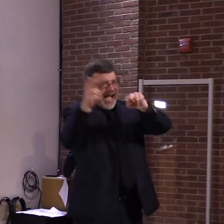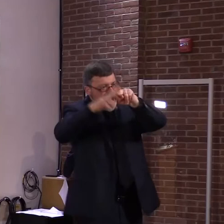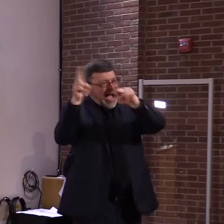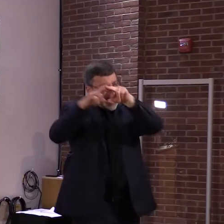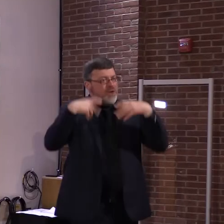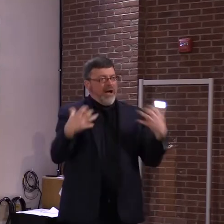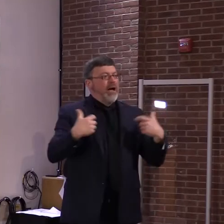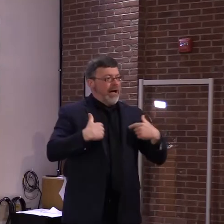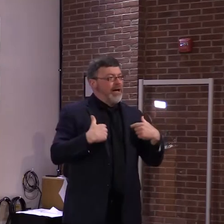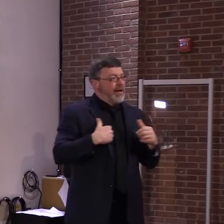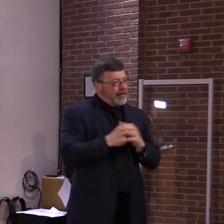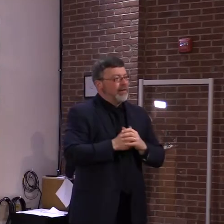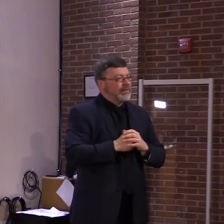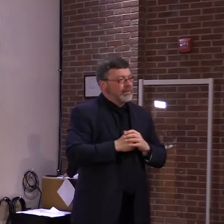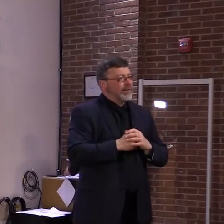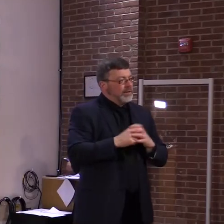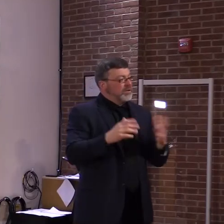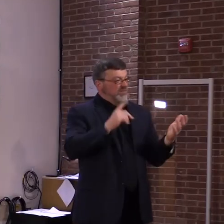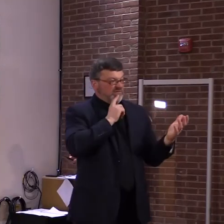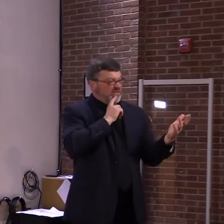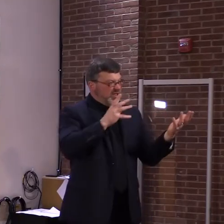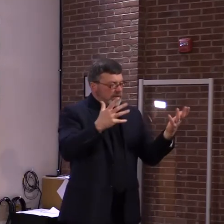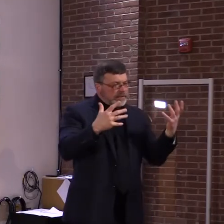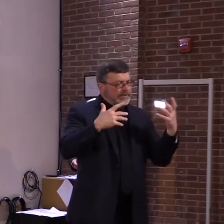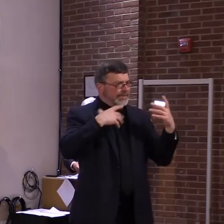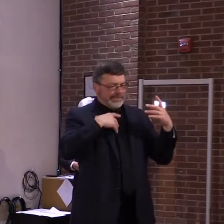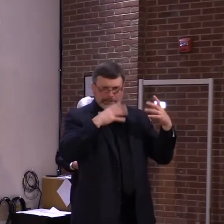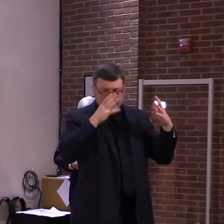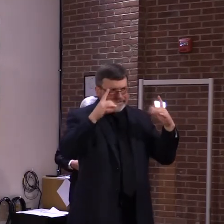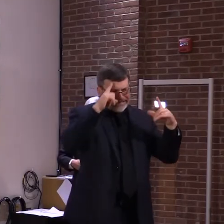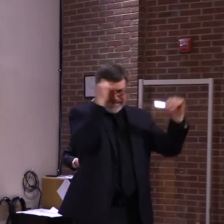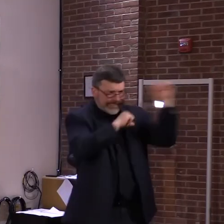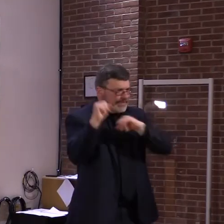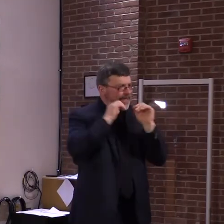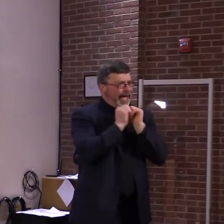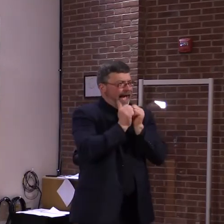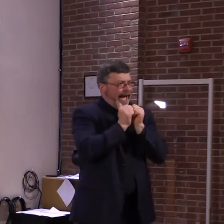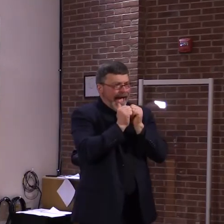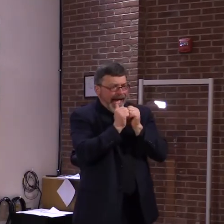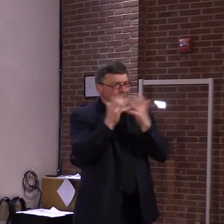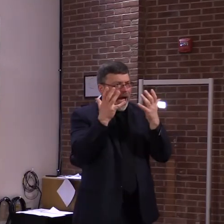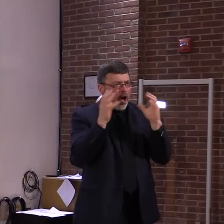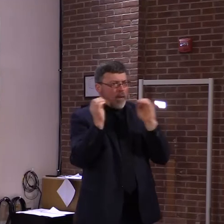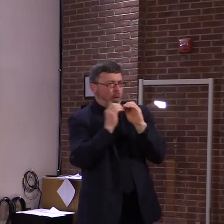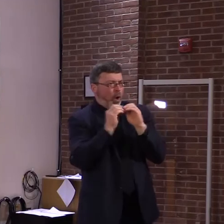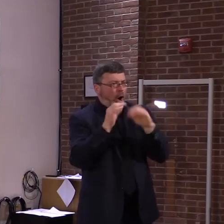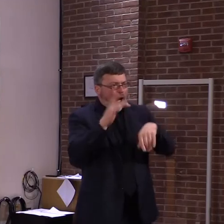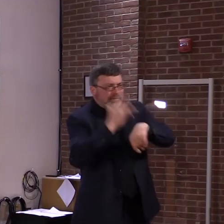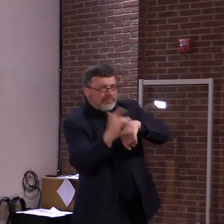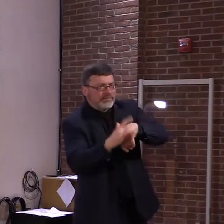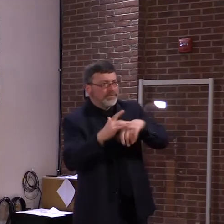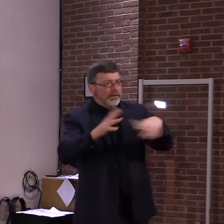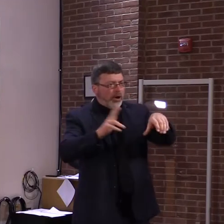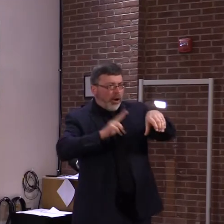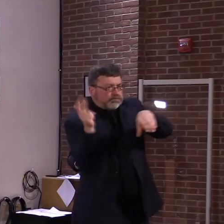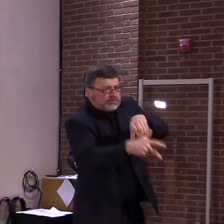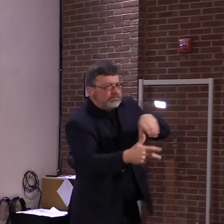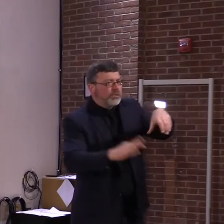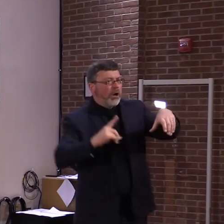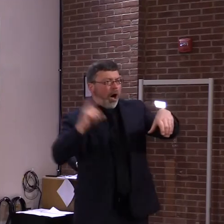we're having to take different approaches, and that's why we're going to have walk-in clinics and no registration, no appointments, and